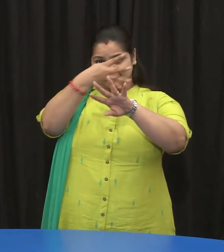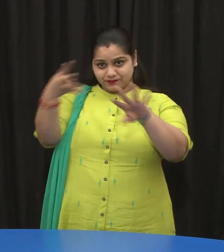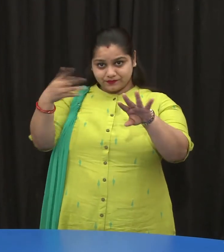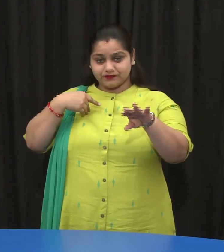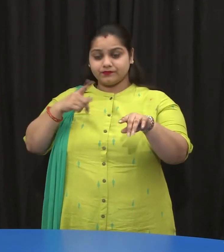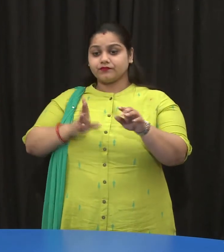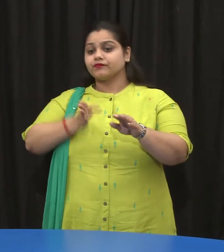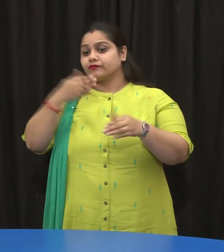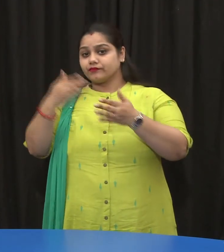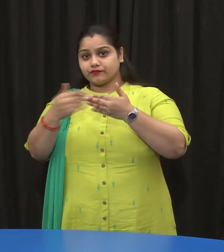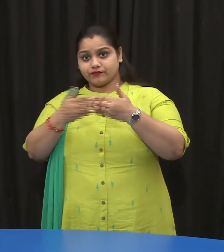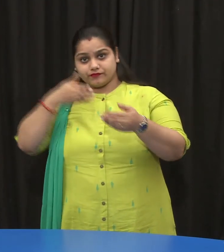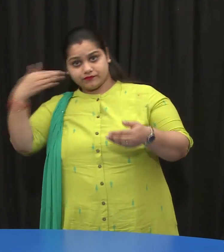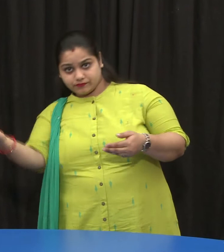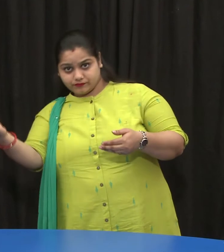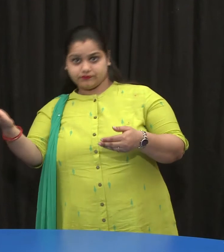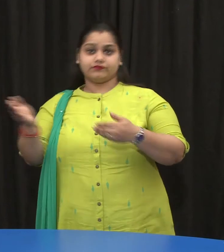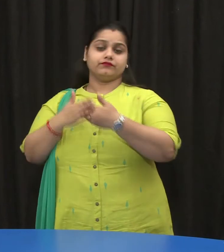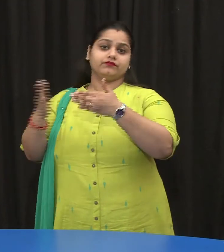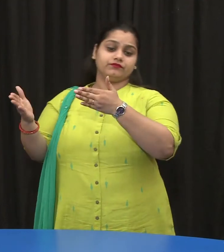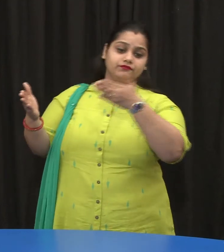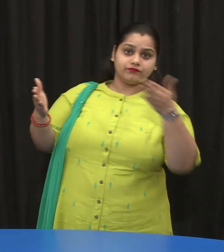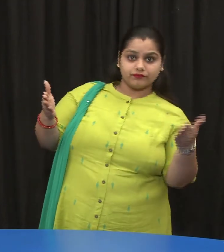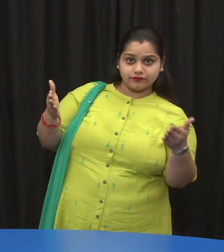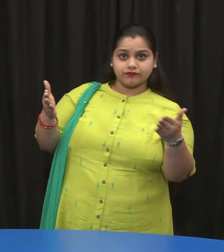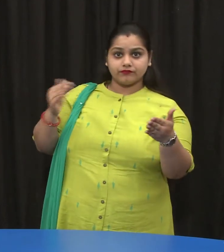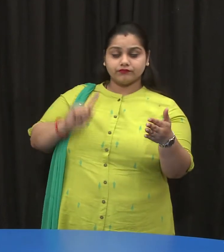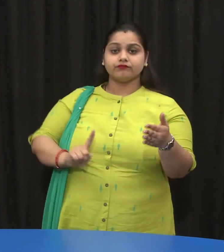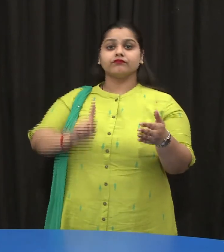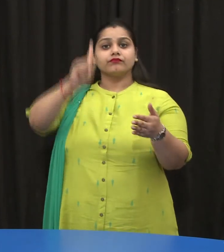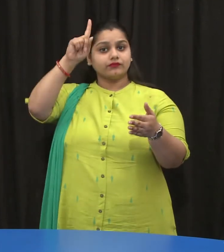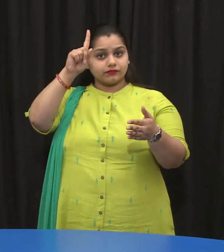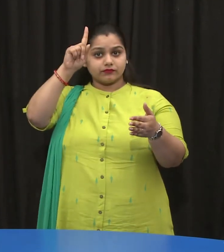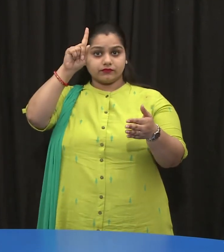right, left, up, down,